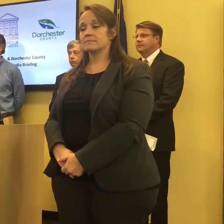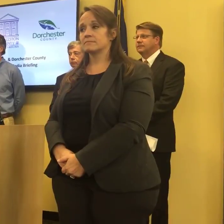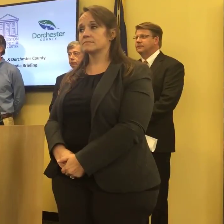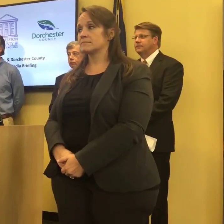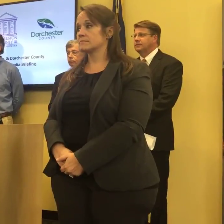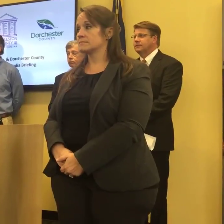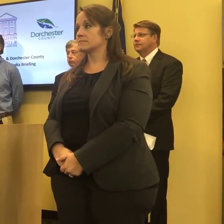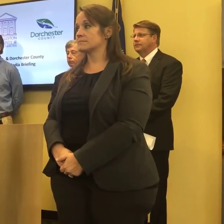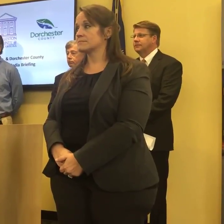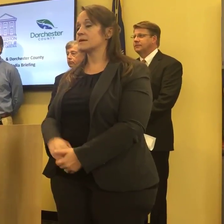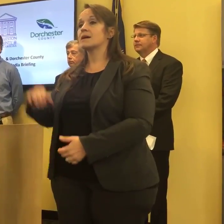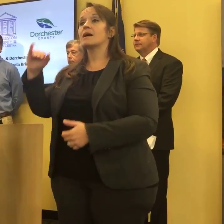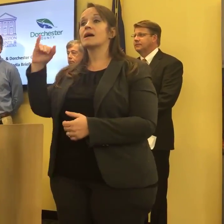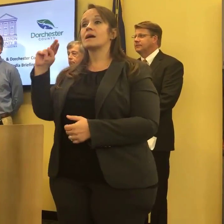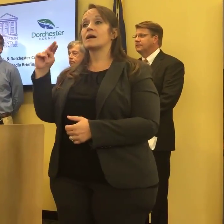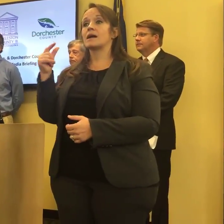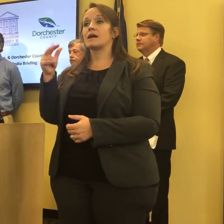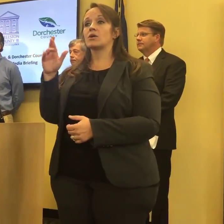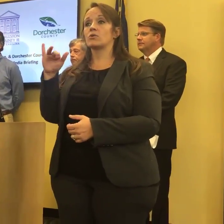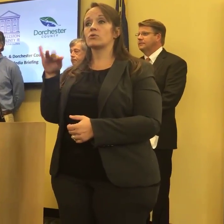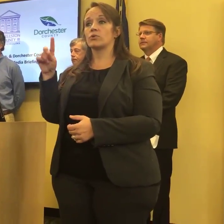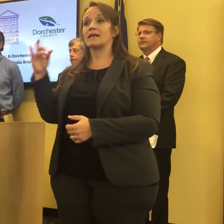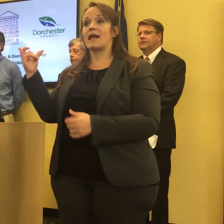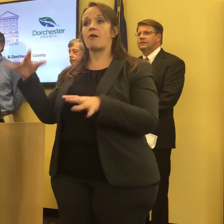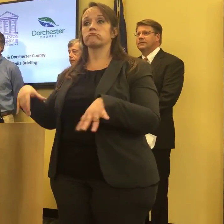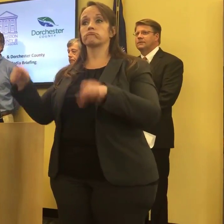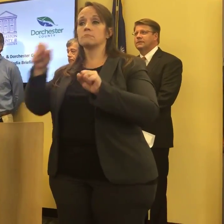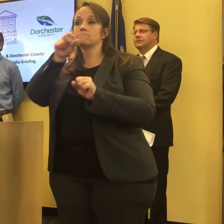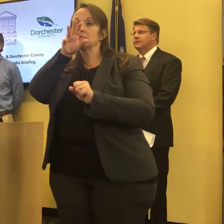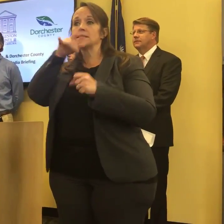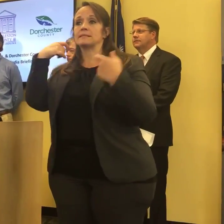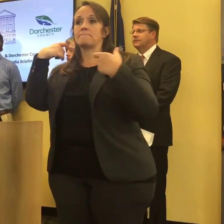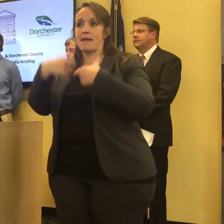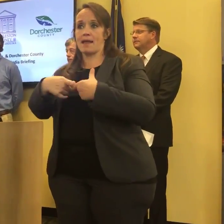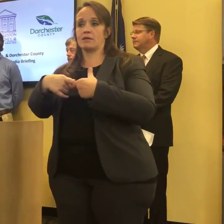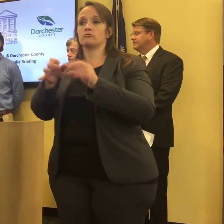Okay. Ingrid, if you wouldn't mind, for the Spanish speaking community.